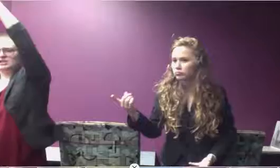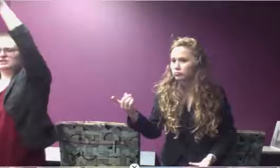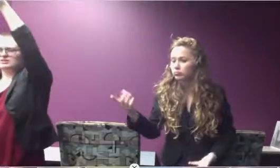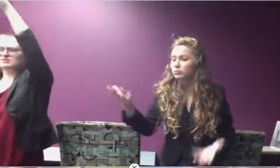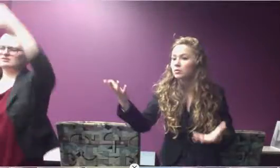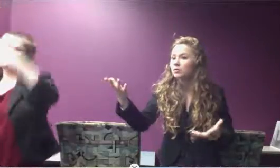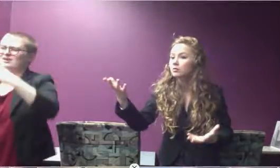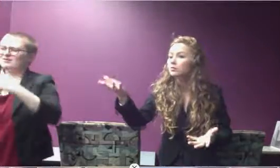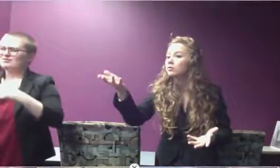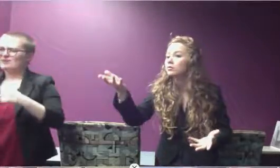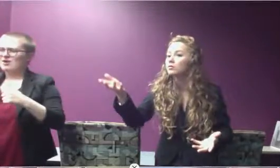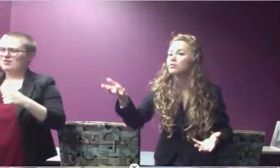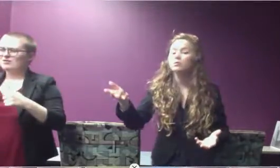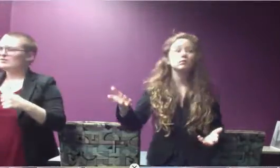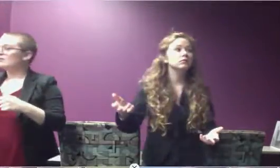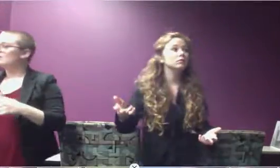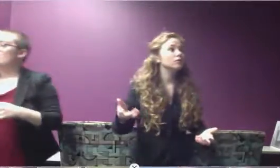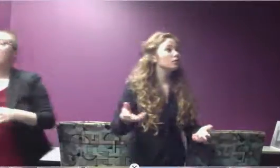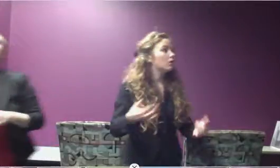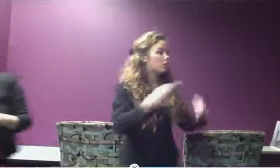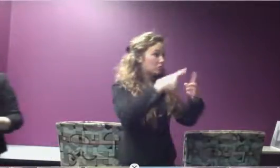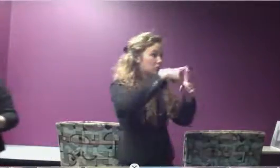number line that would be like this?